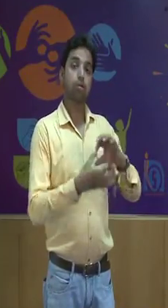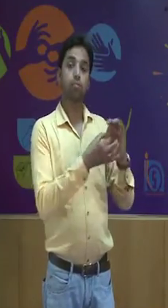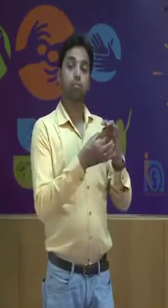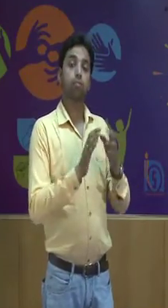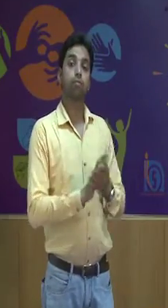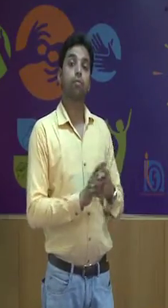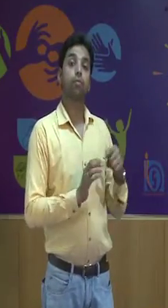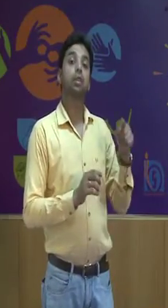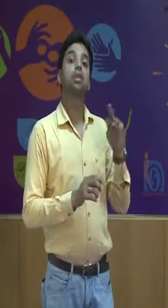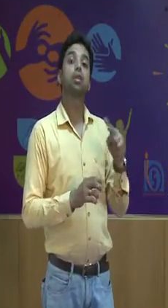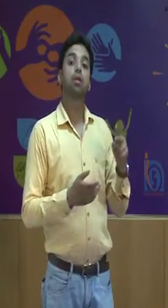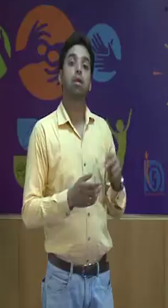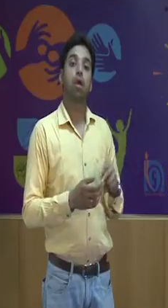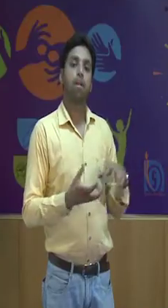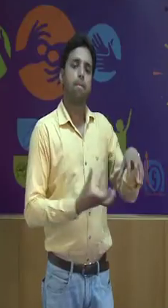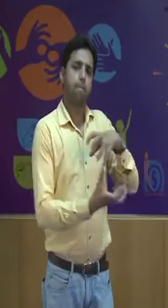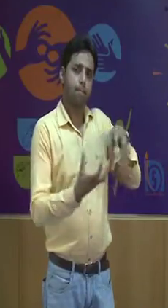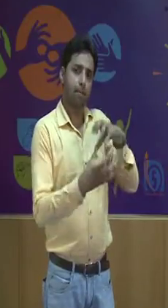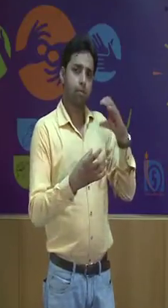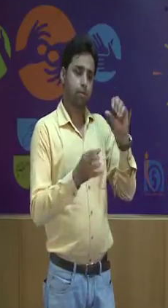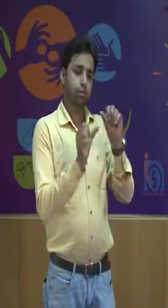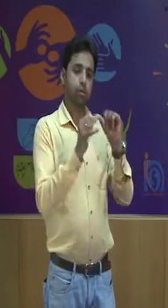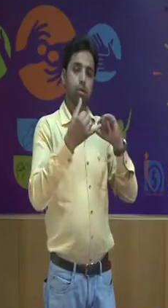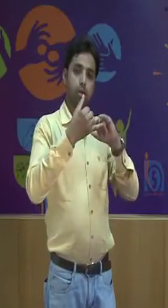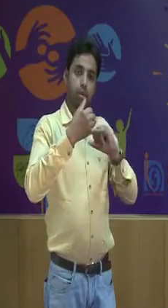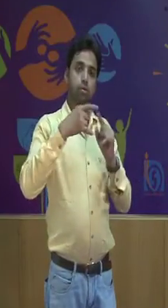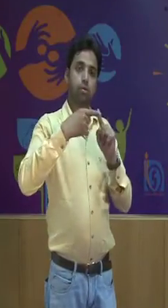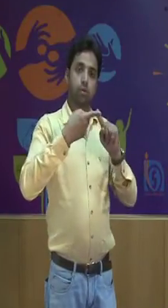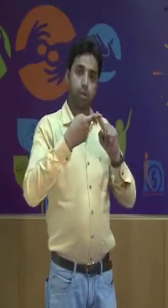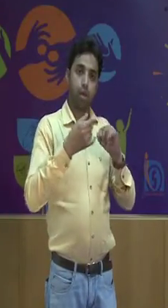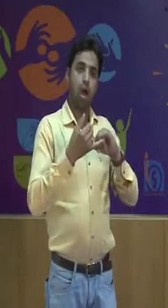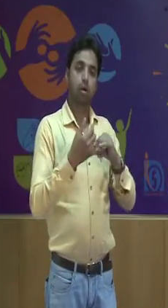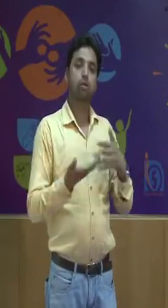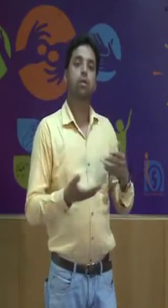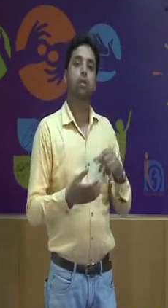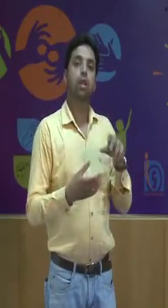that is mixed castes like Rajputs